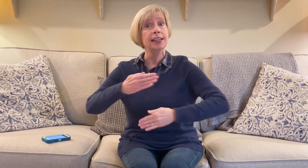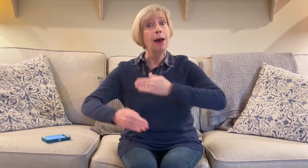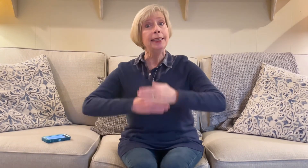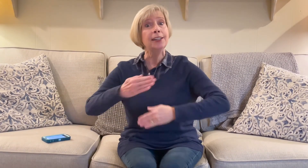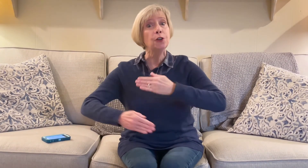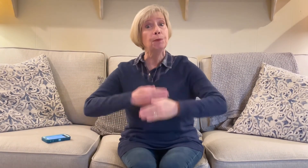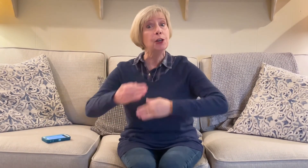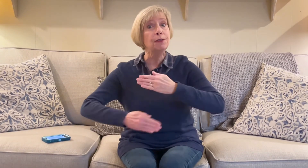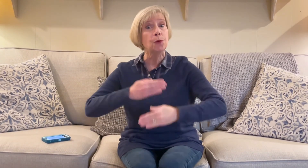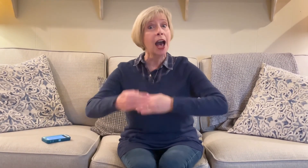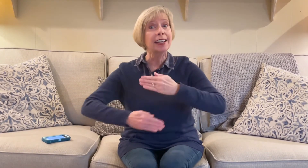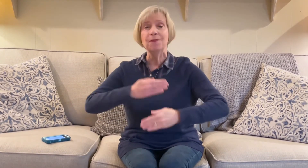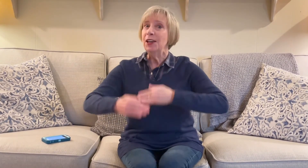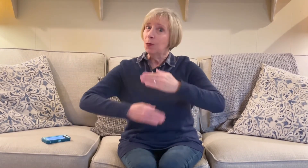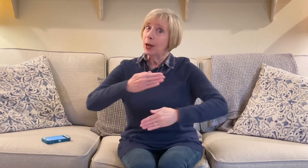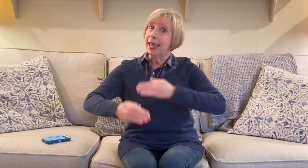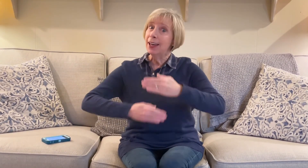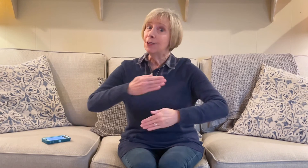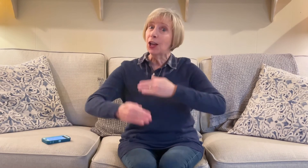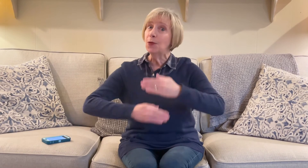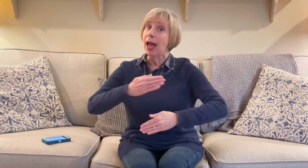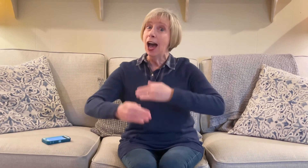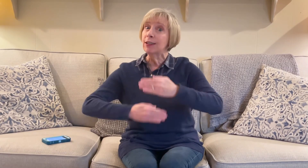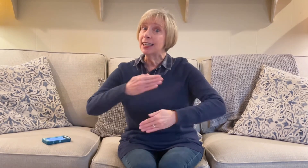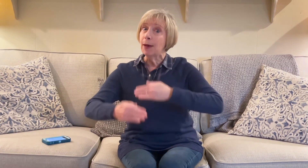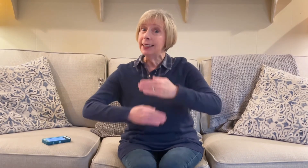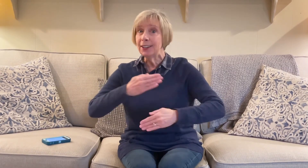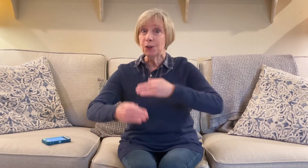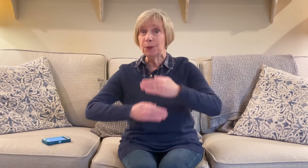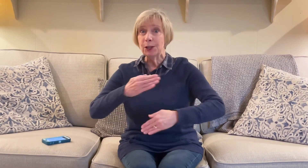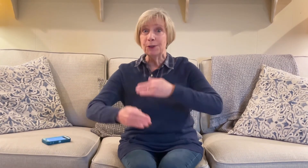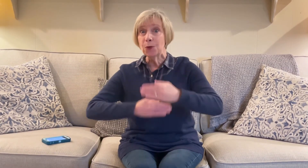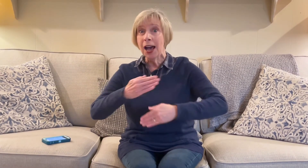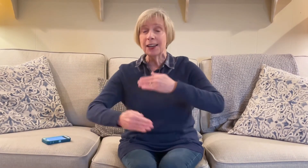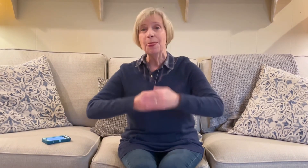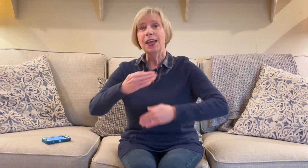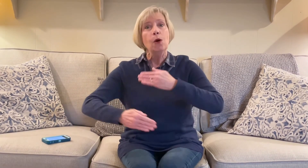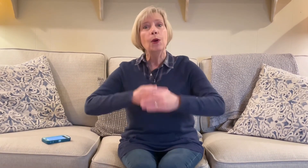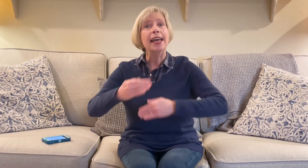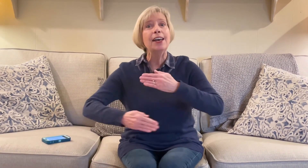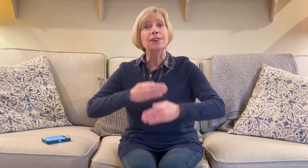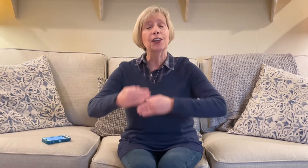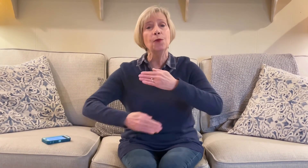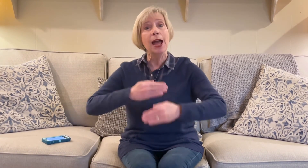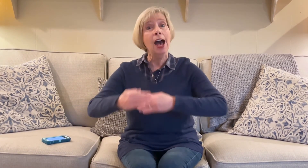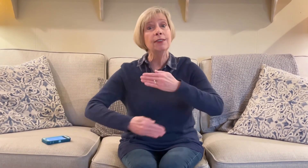my little blue truck. Wheels go round in my little blue truck. Wheels go round in